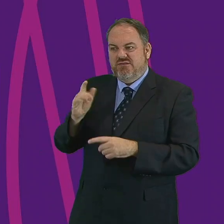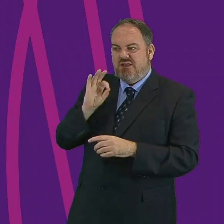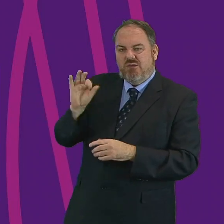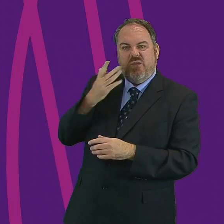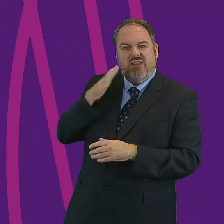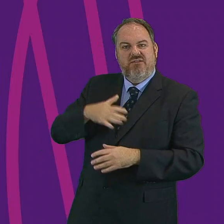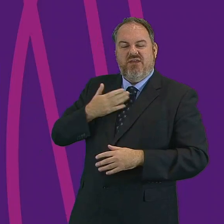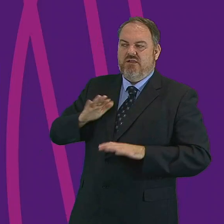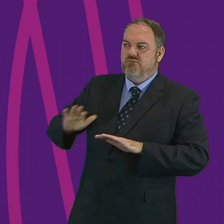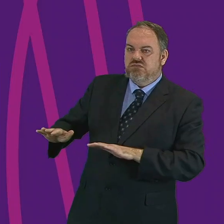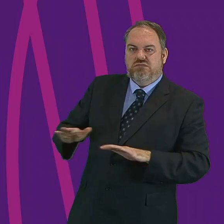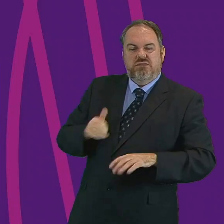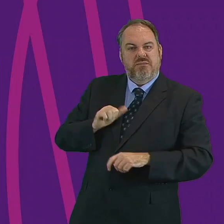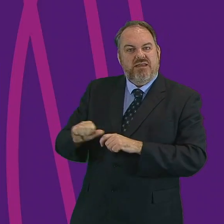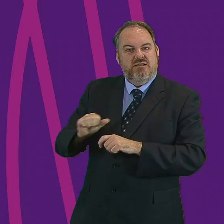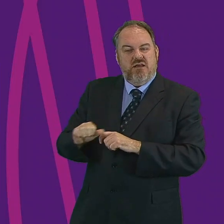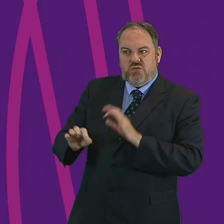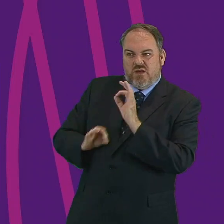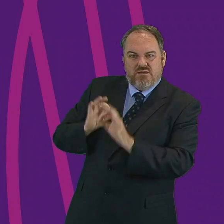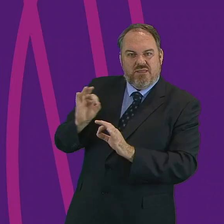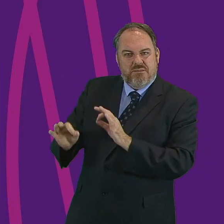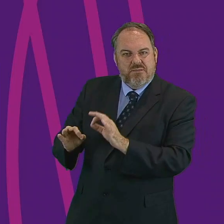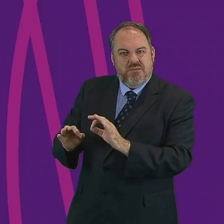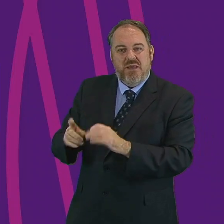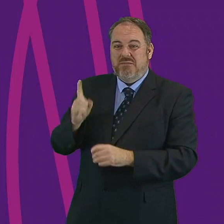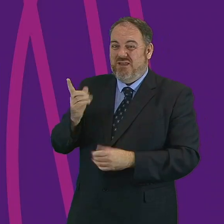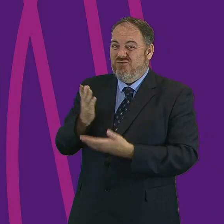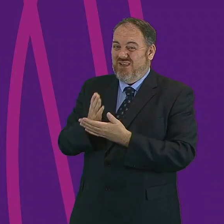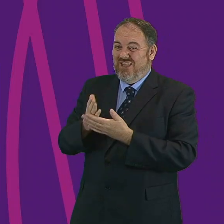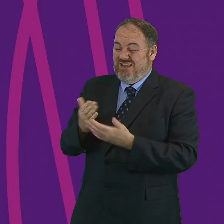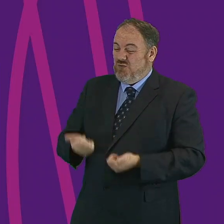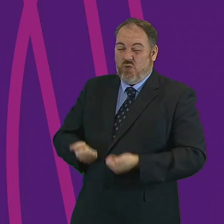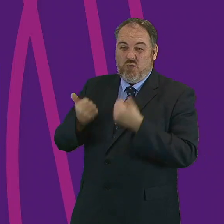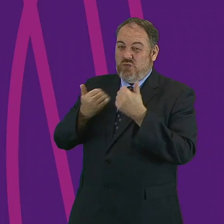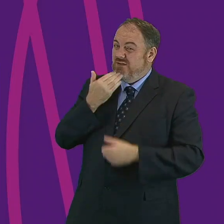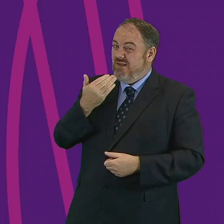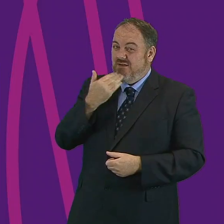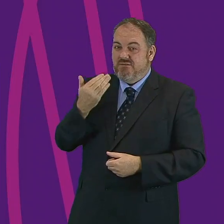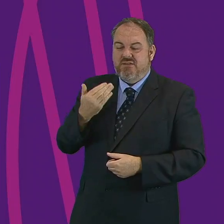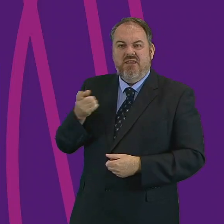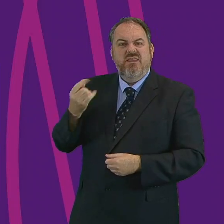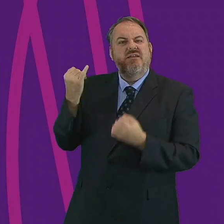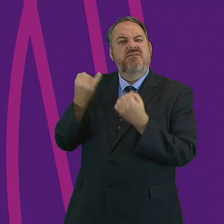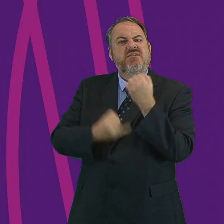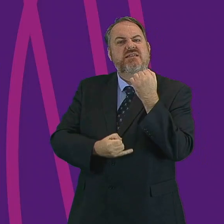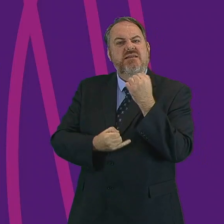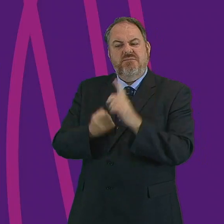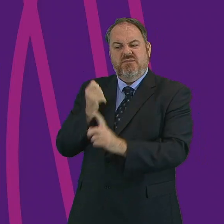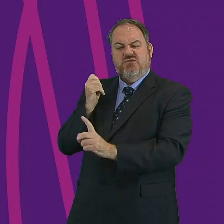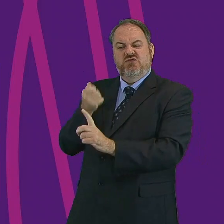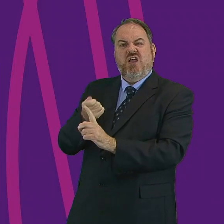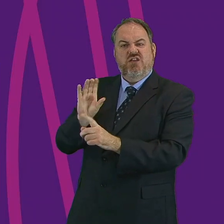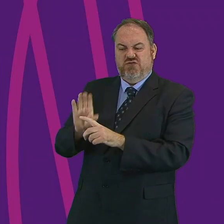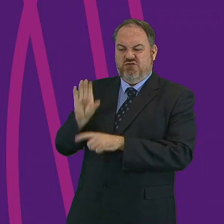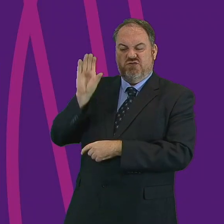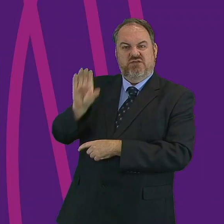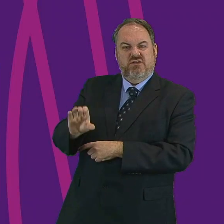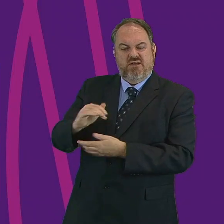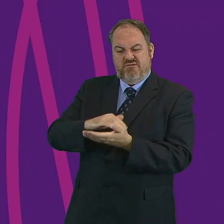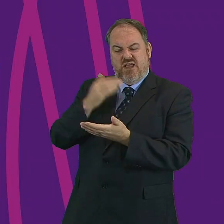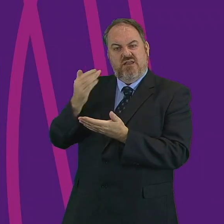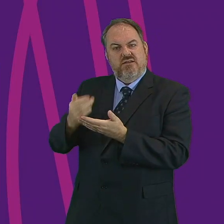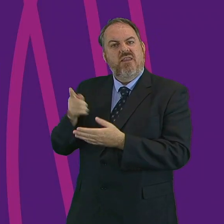where victims were promised action, but where it's failed up to live to expectations, and that's the Victim Surcharge Fund. The surcharge was introduced as an extra